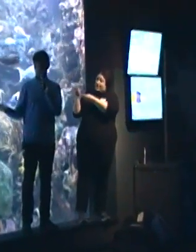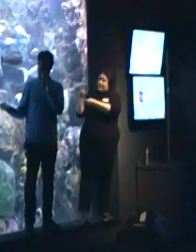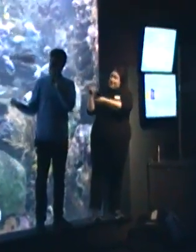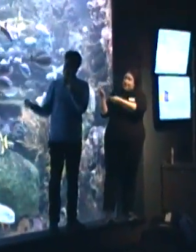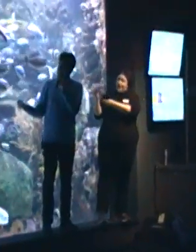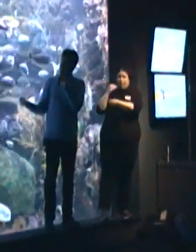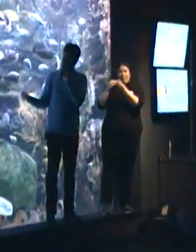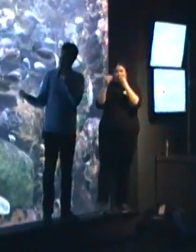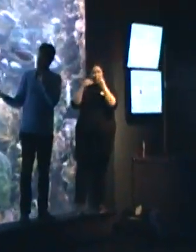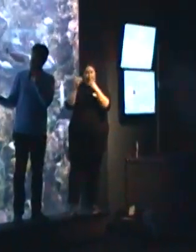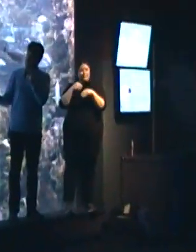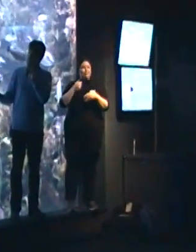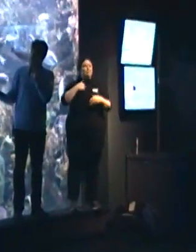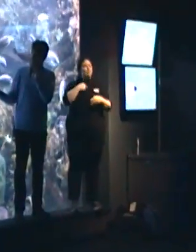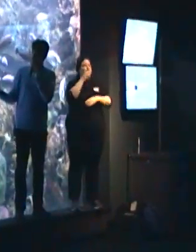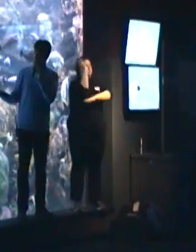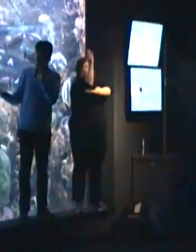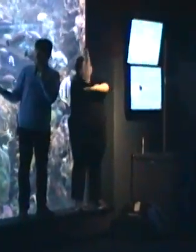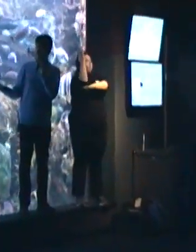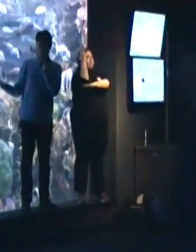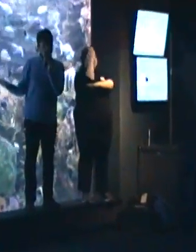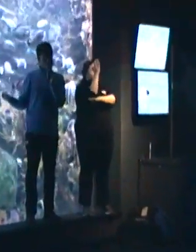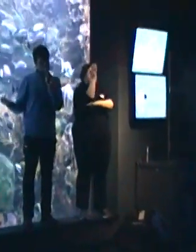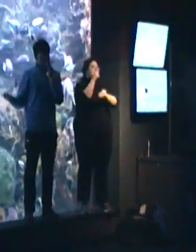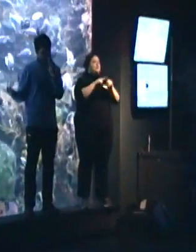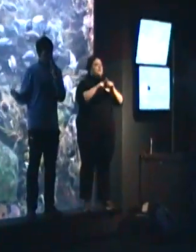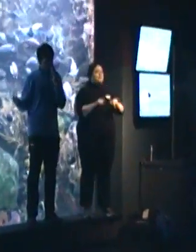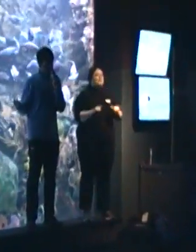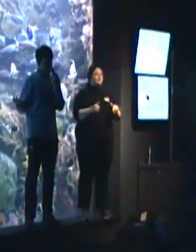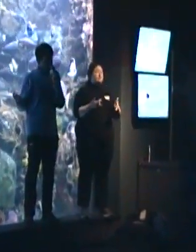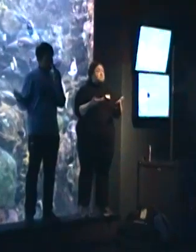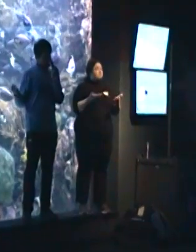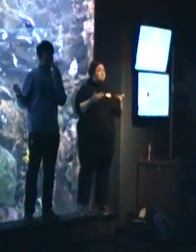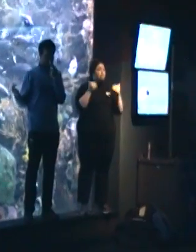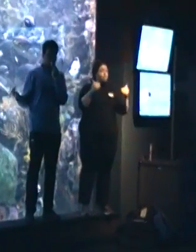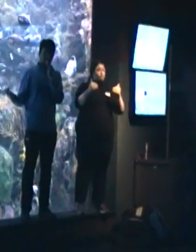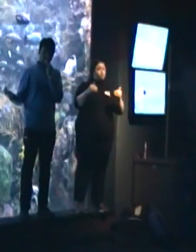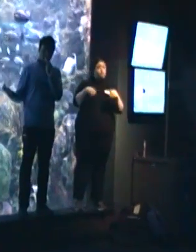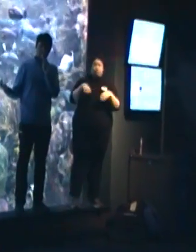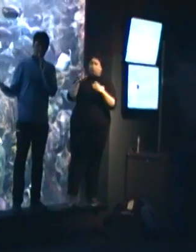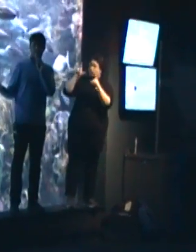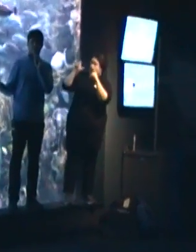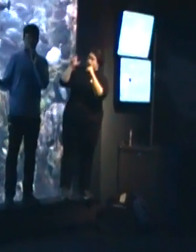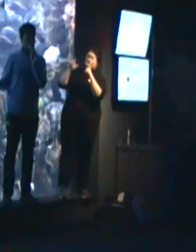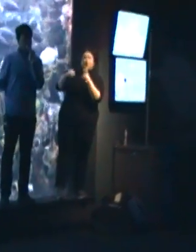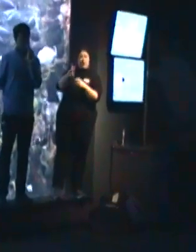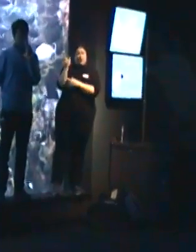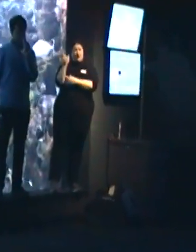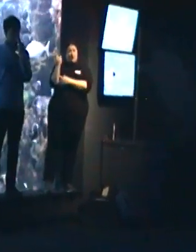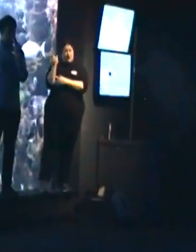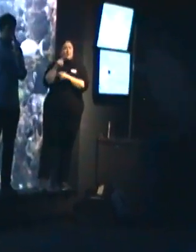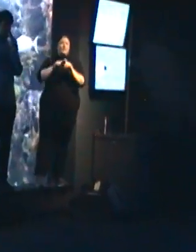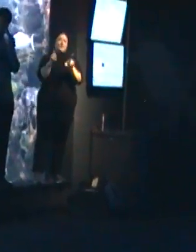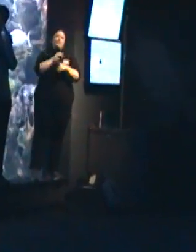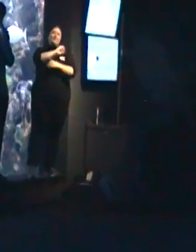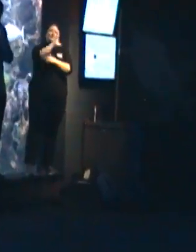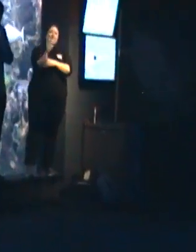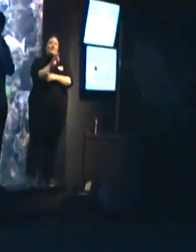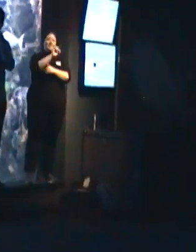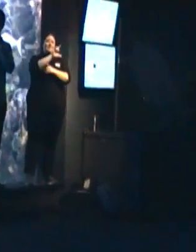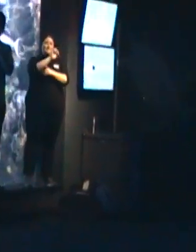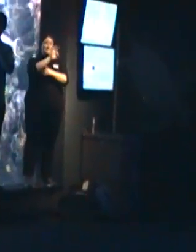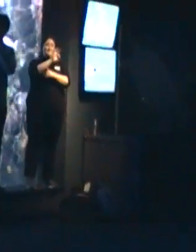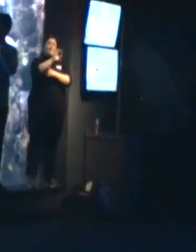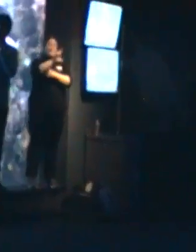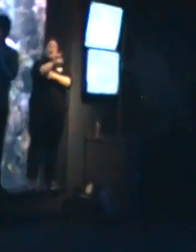going on. Feel free to take photos and videos. Just please make sure that we are not using flash. We don't want to use flash anywhere in